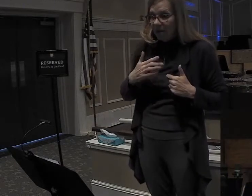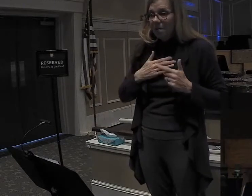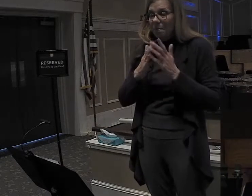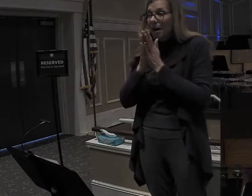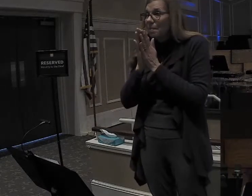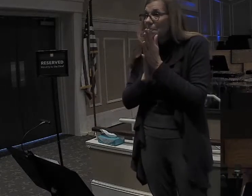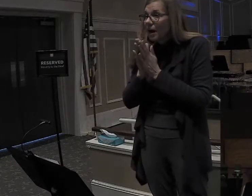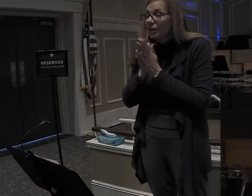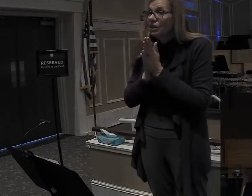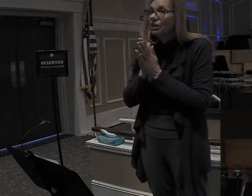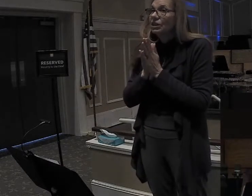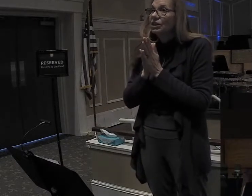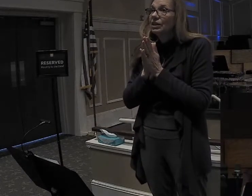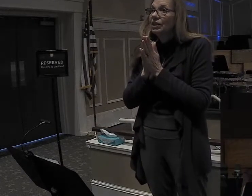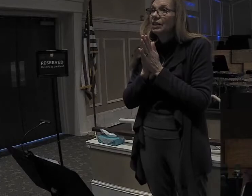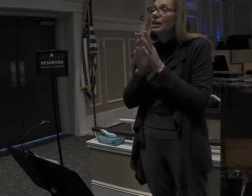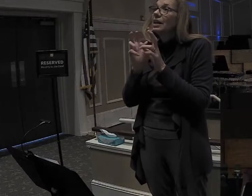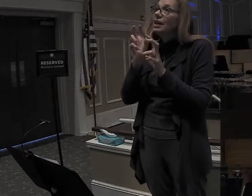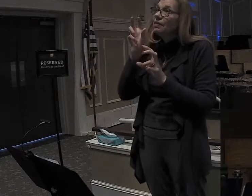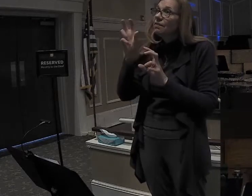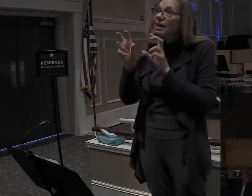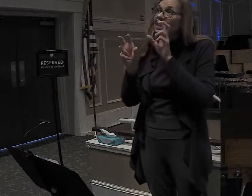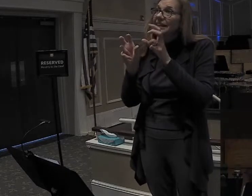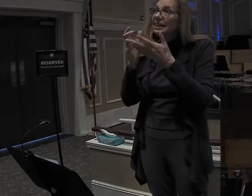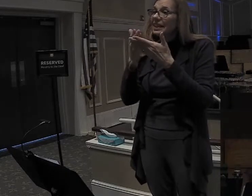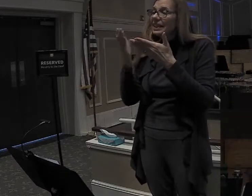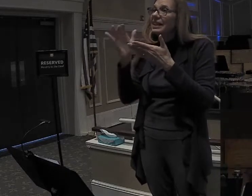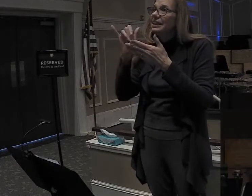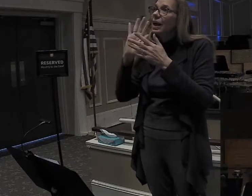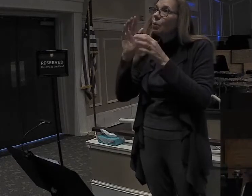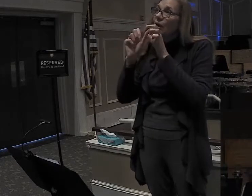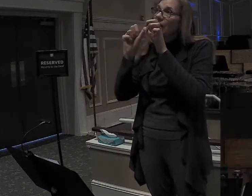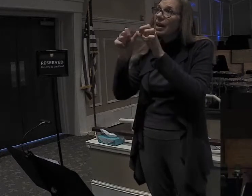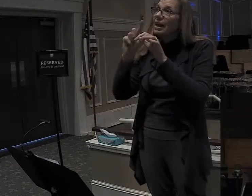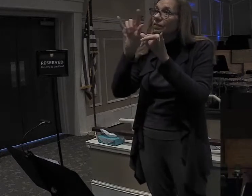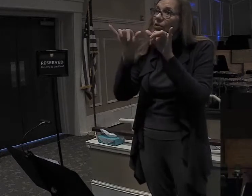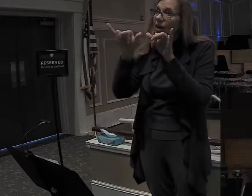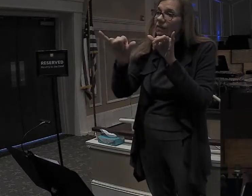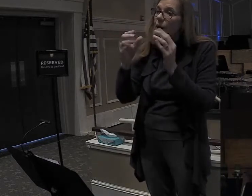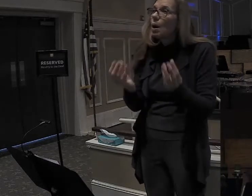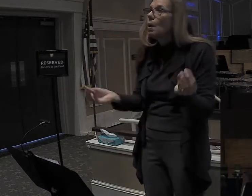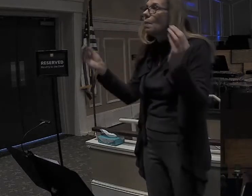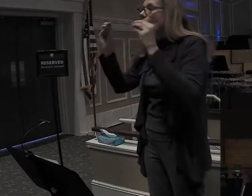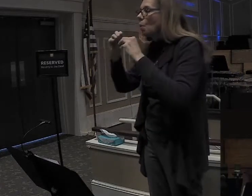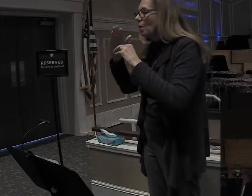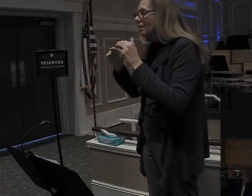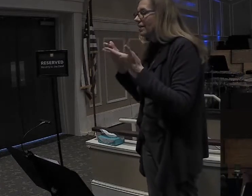passion is investing in the things of eternity more than the things of this earth.